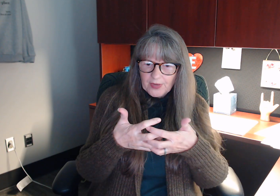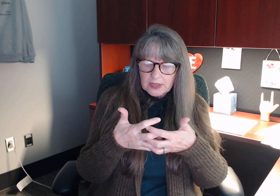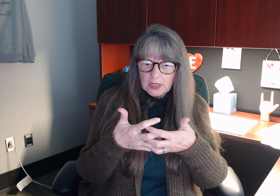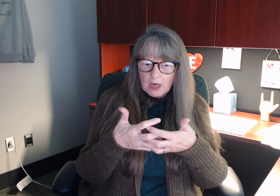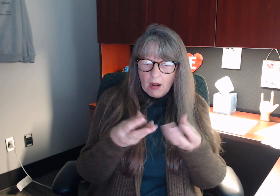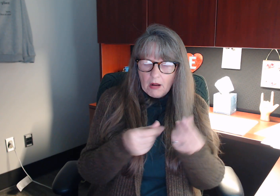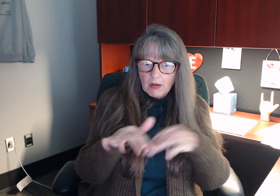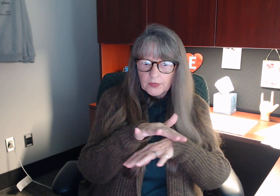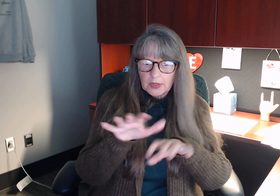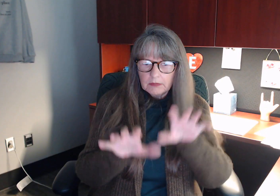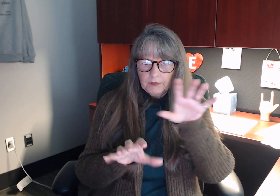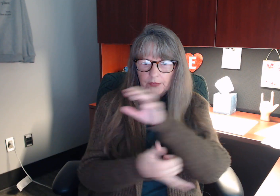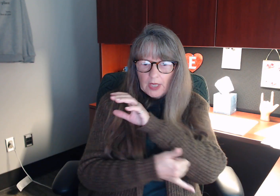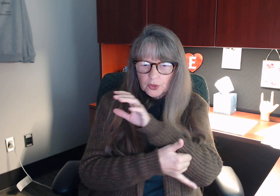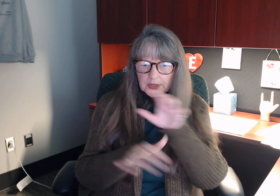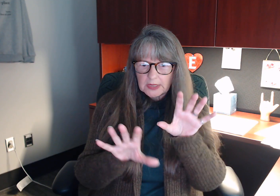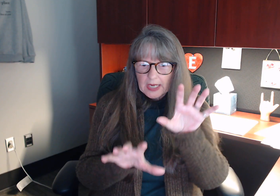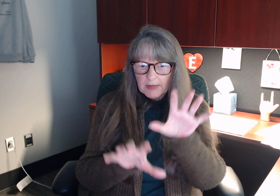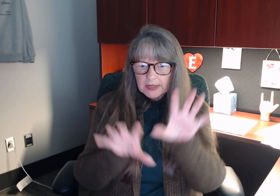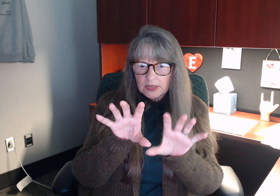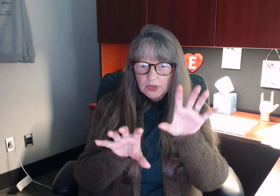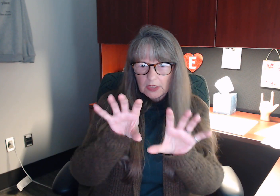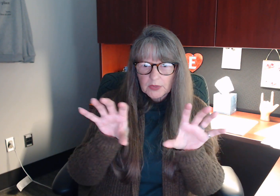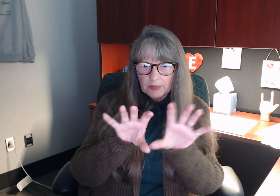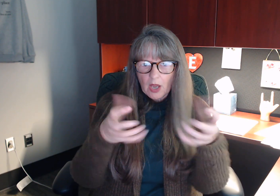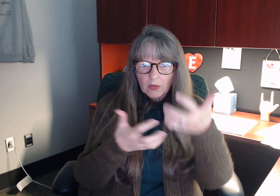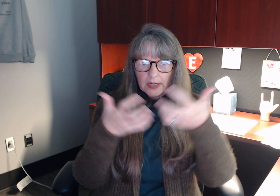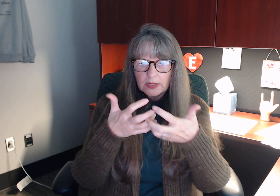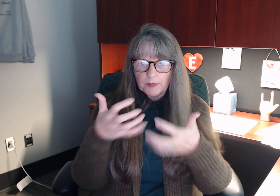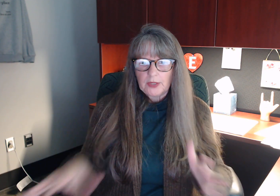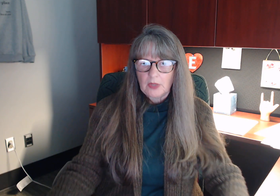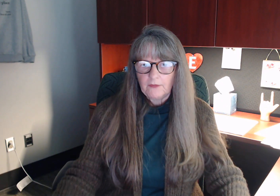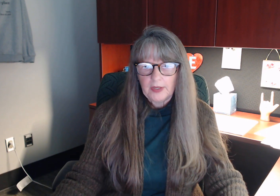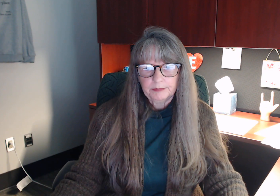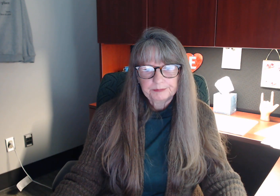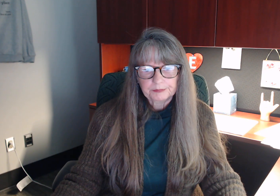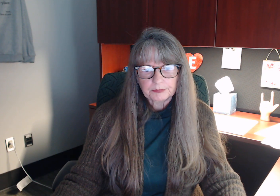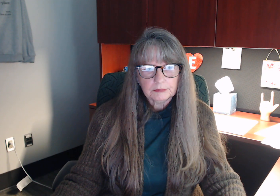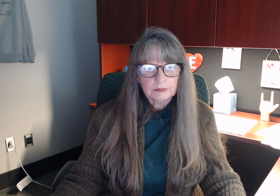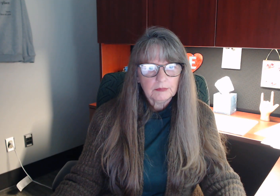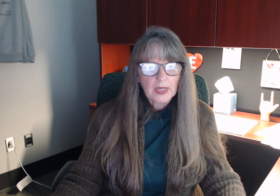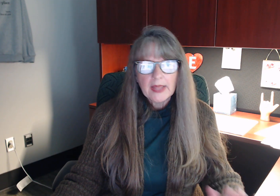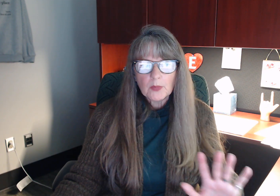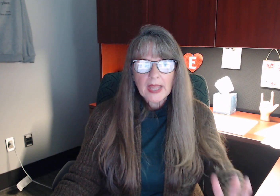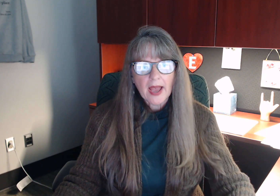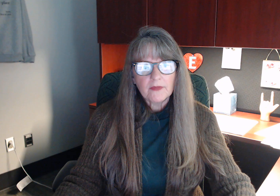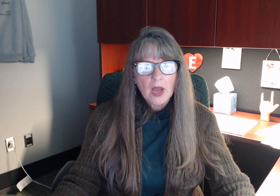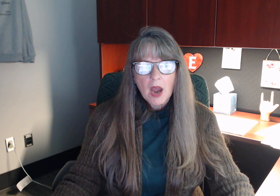fit all the countries, the land masses, and he was able to, oh, it is a puzzle, they fit. Then we have